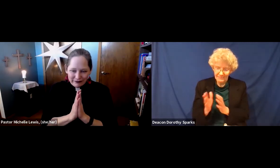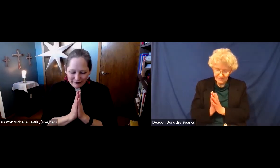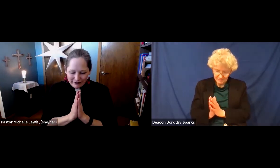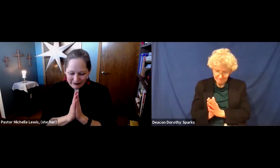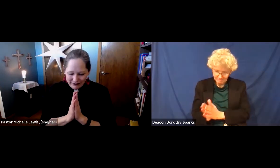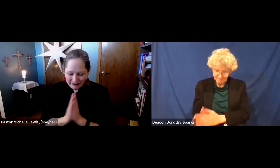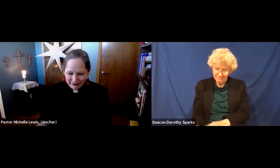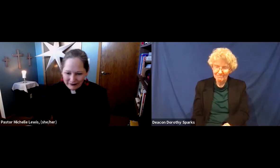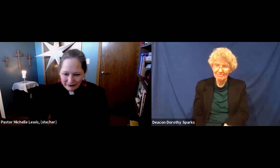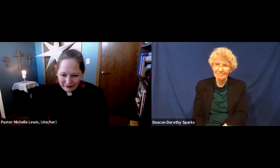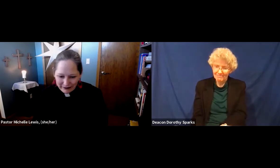Amen.